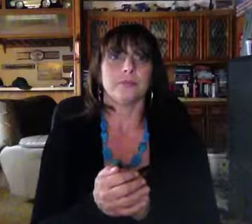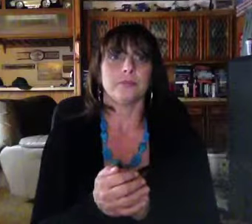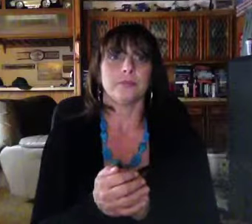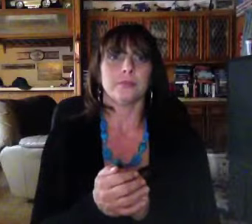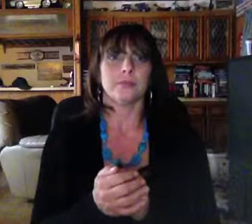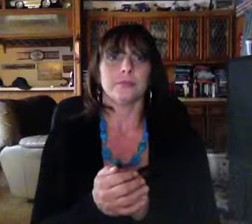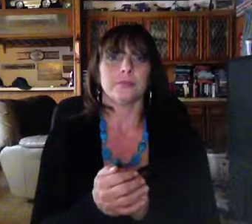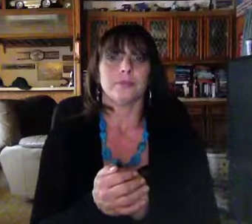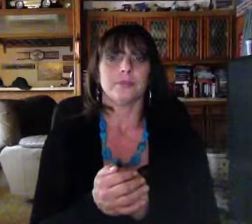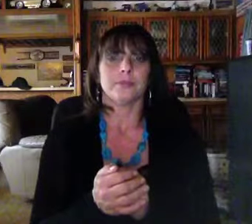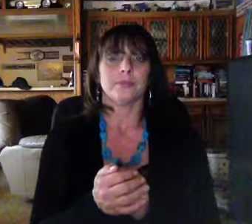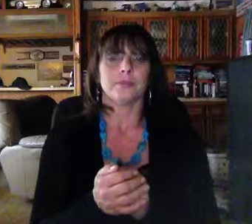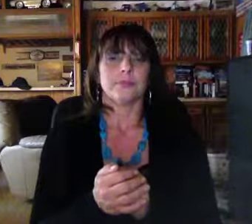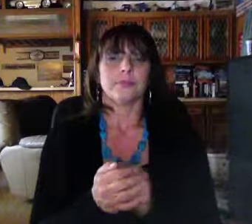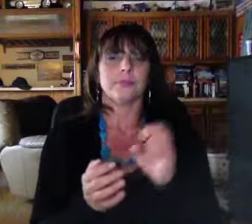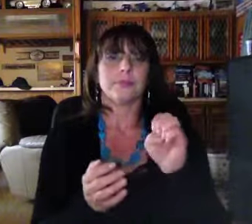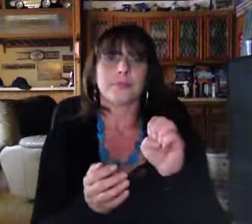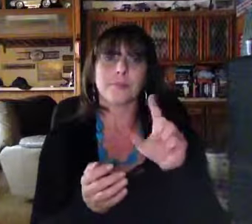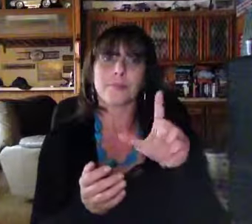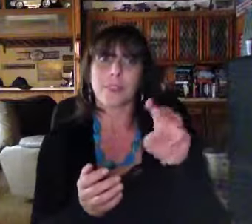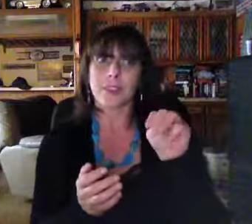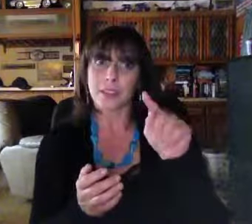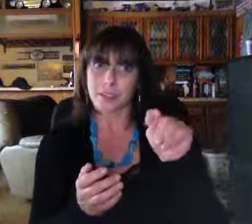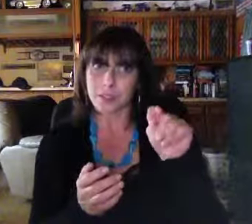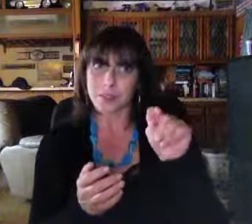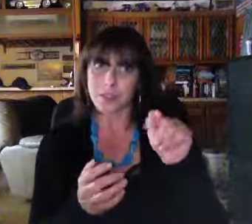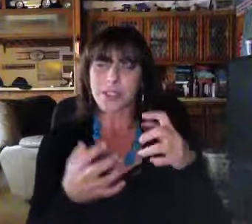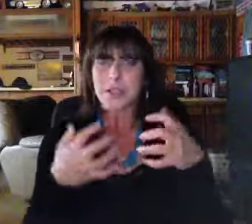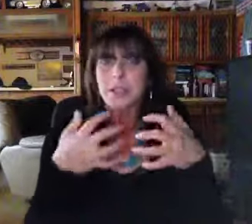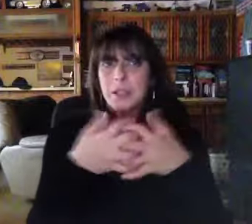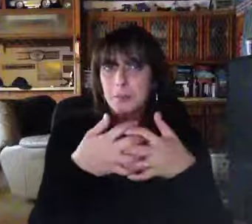compounds. That's generally what a simple synthesis reaction is.